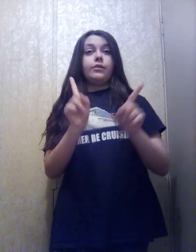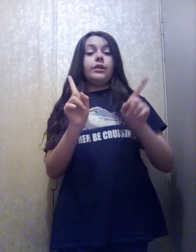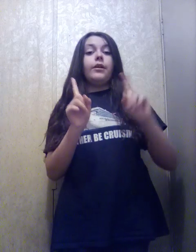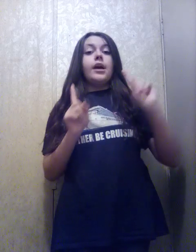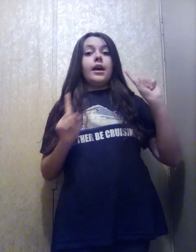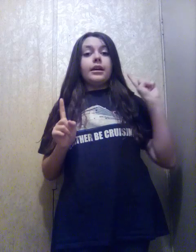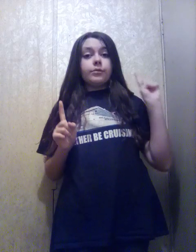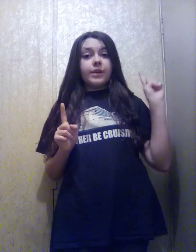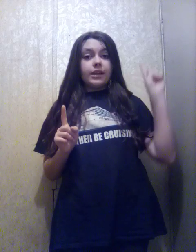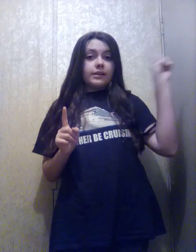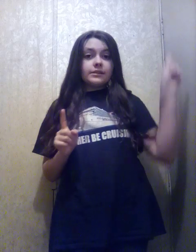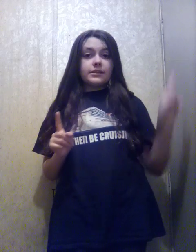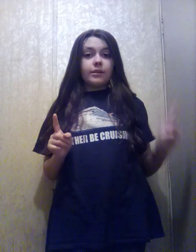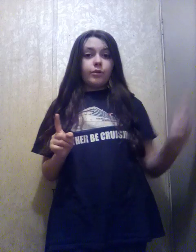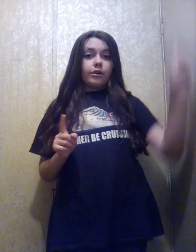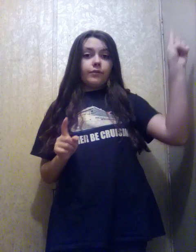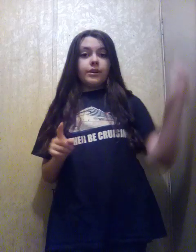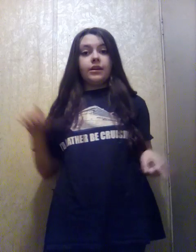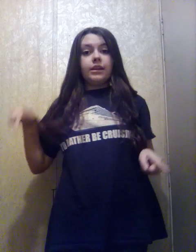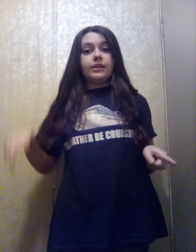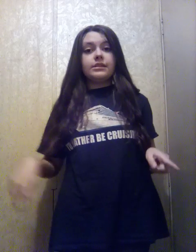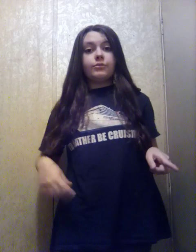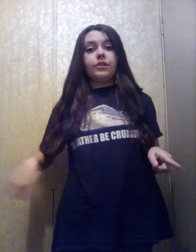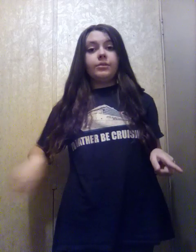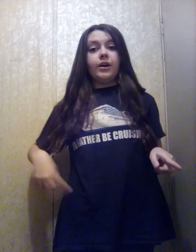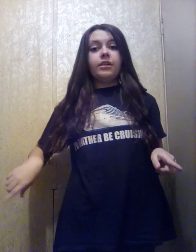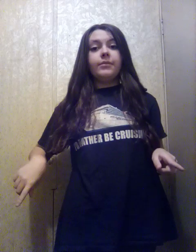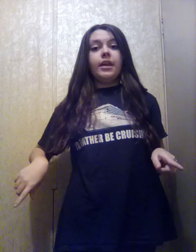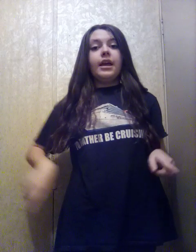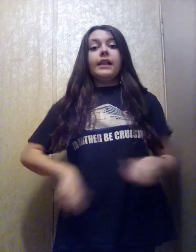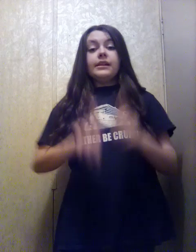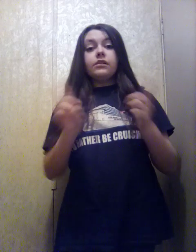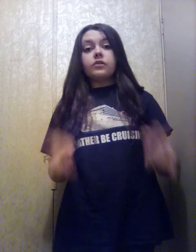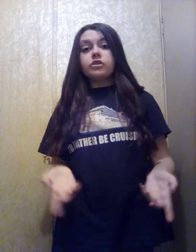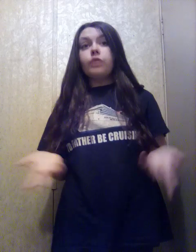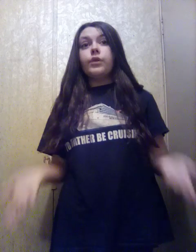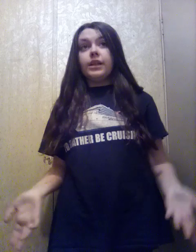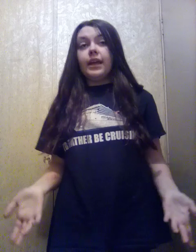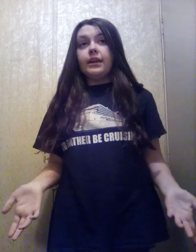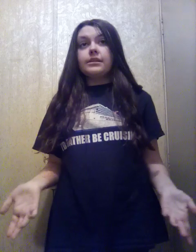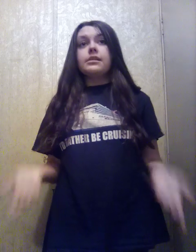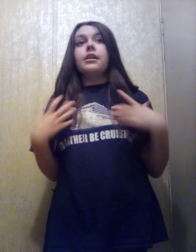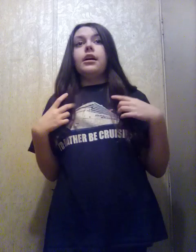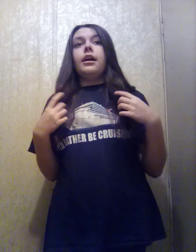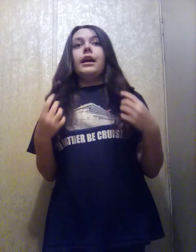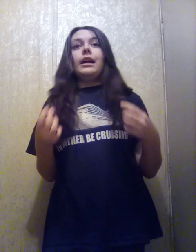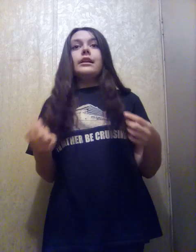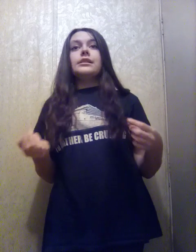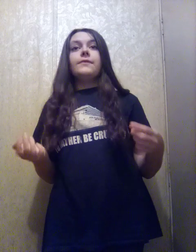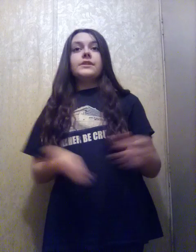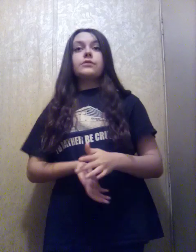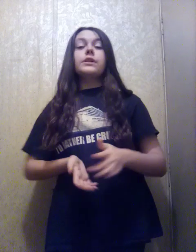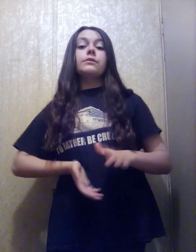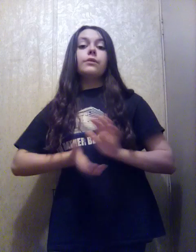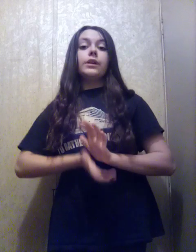y'all know. It'll be somewhere over here and then somewhere on the bottom, and then it'll show on the end. And if it's screen recording,